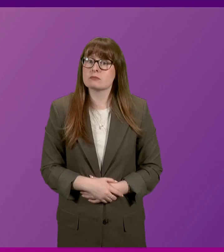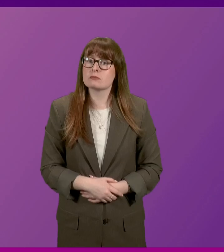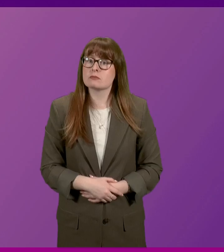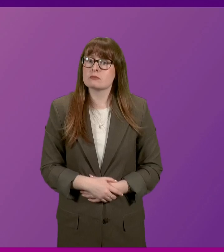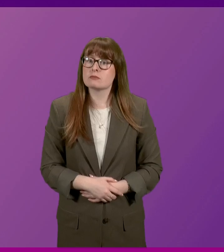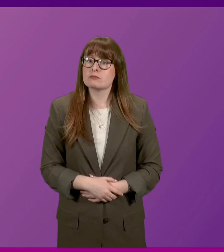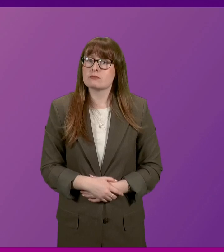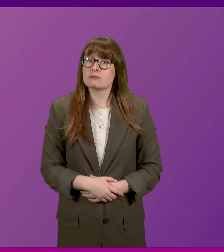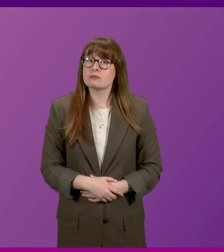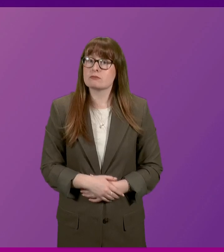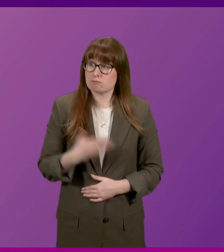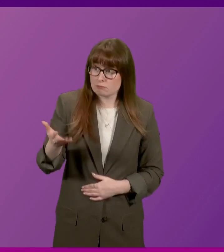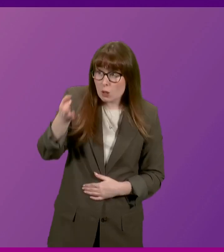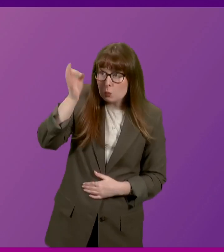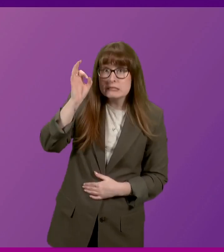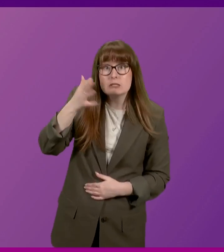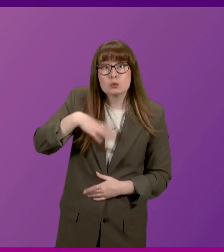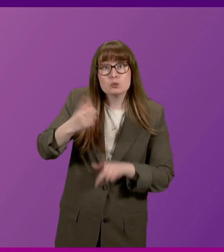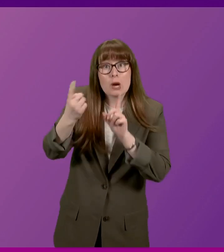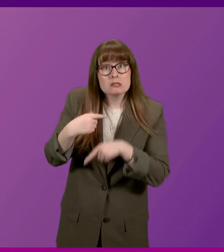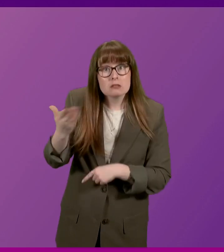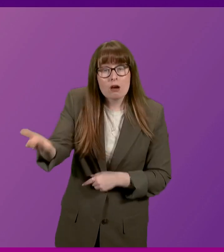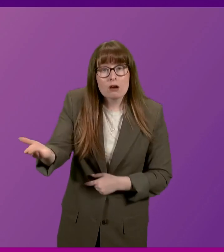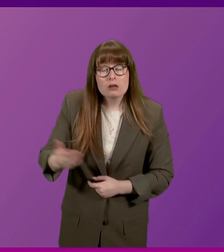So would Lucy like to come in at this point?